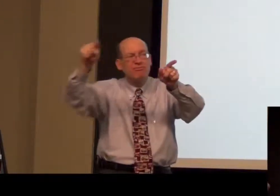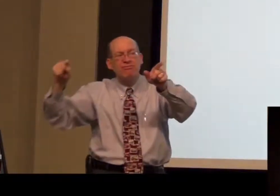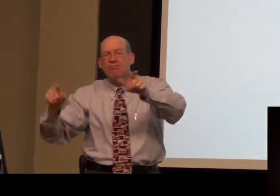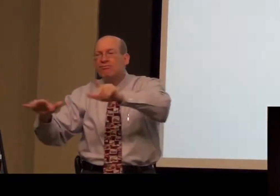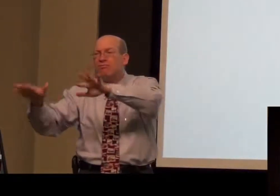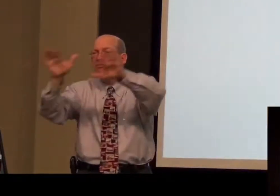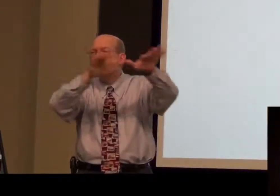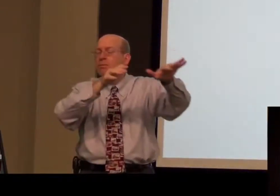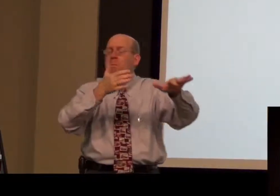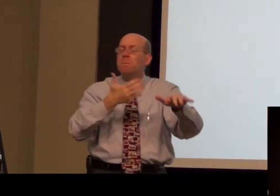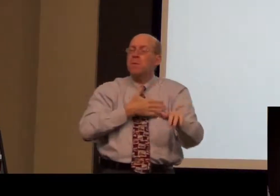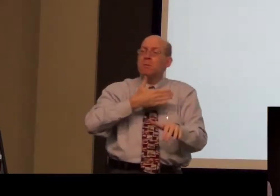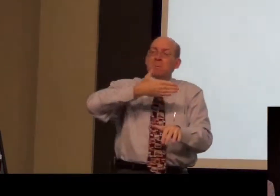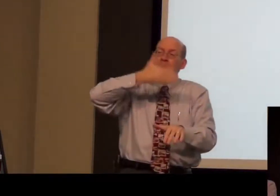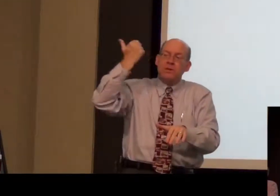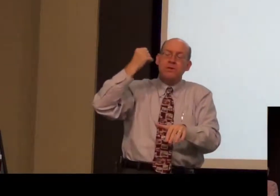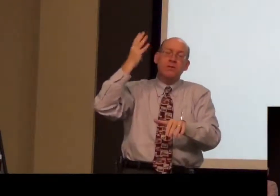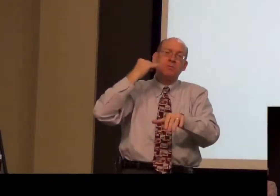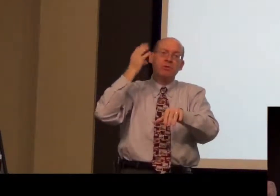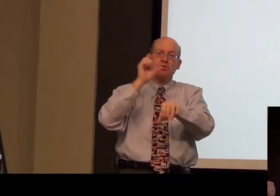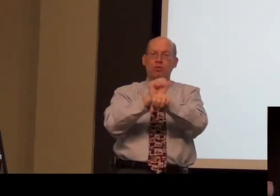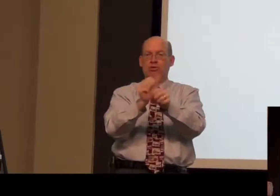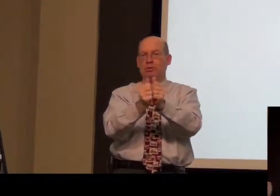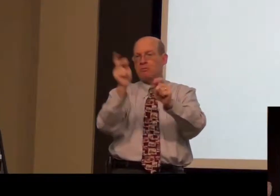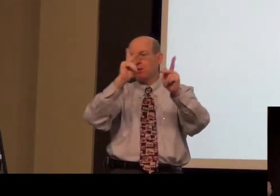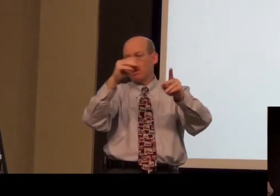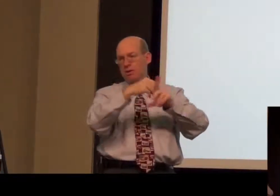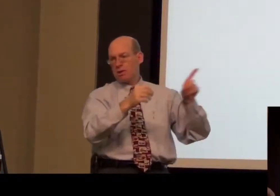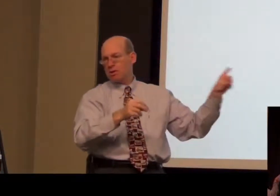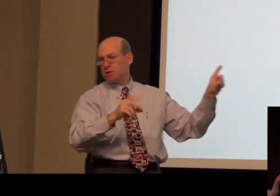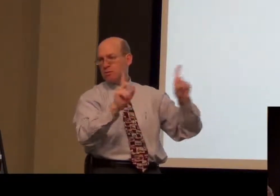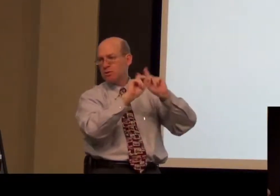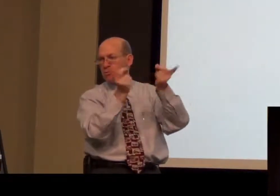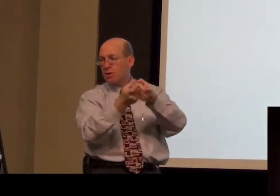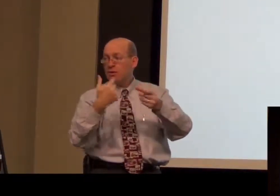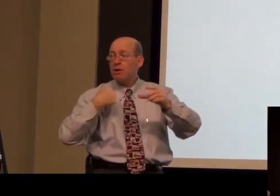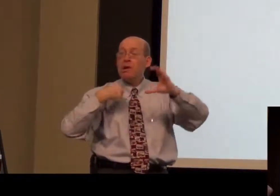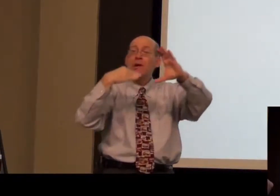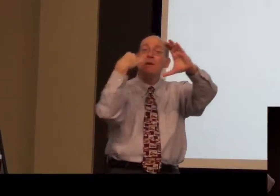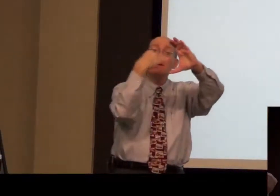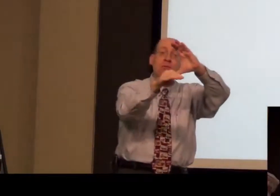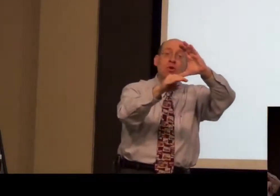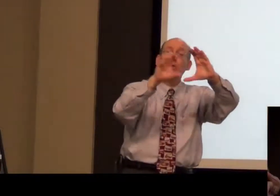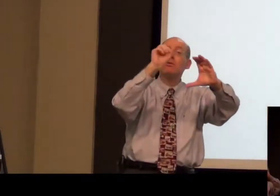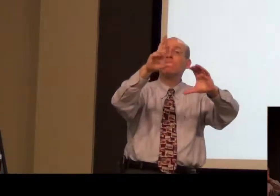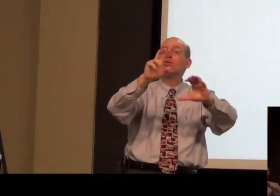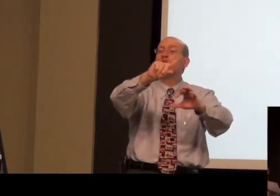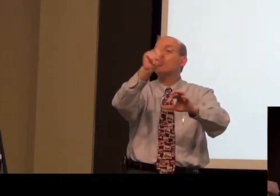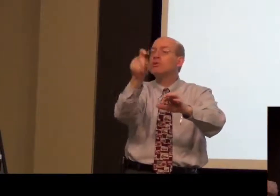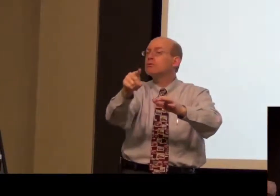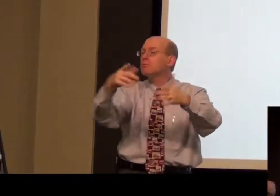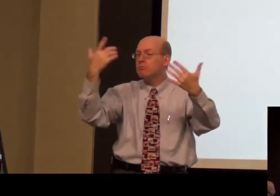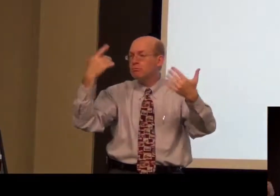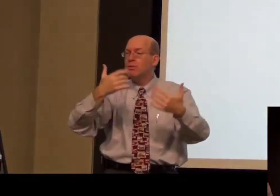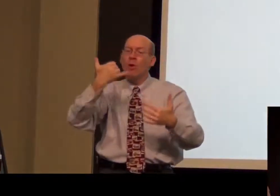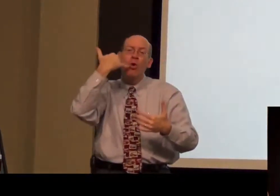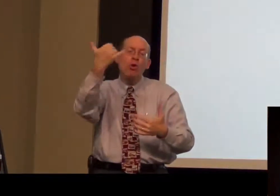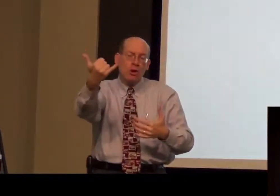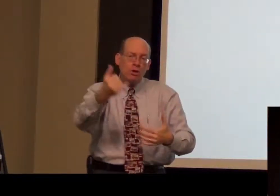helped us along in the issuance of our bonds. I would be able to email the head